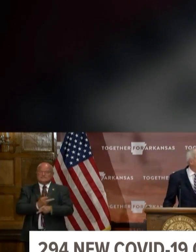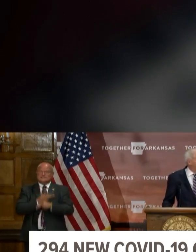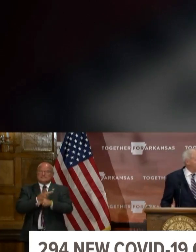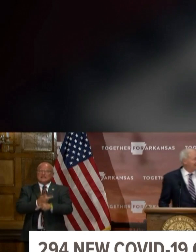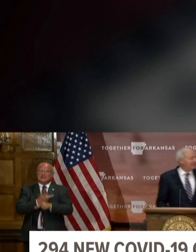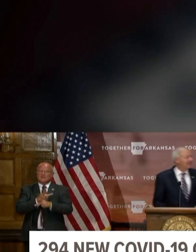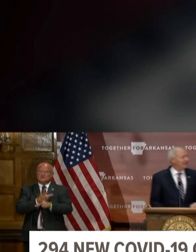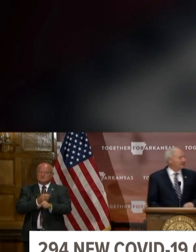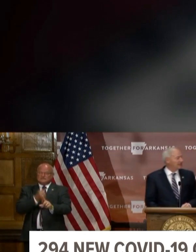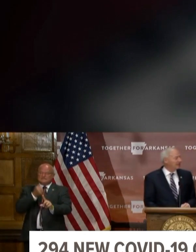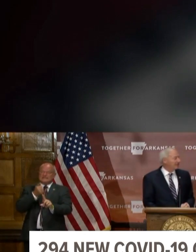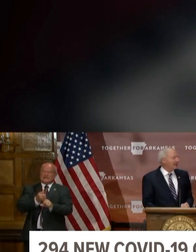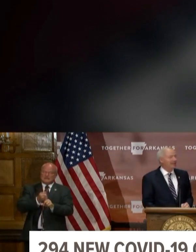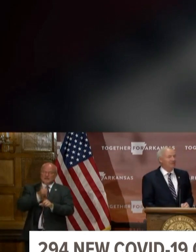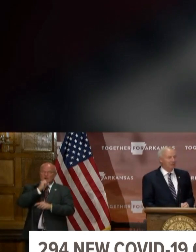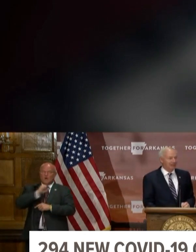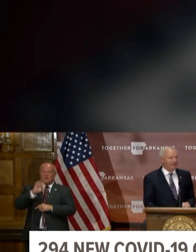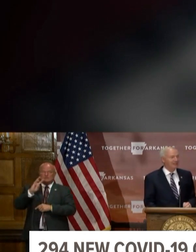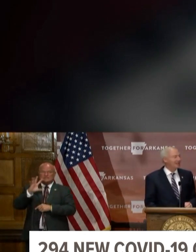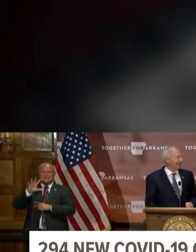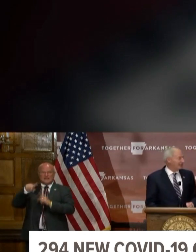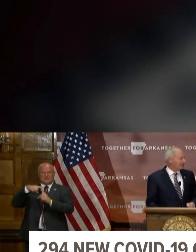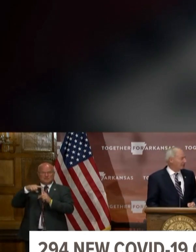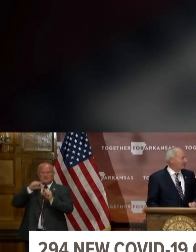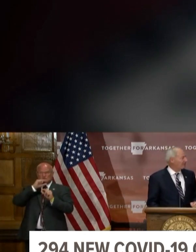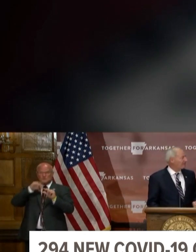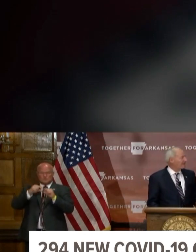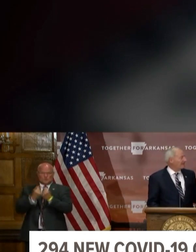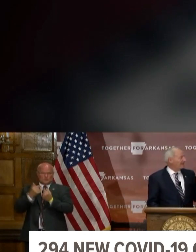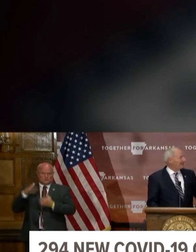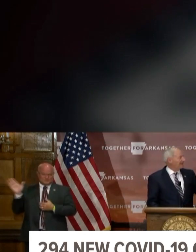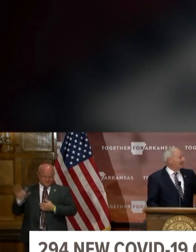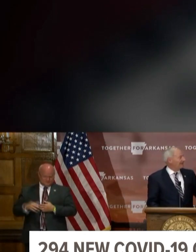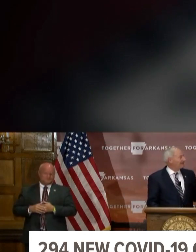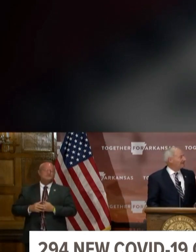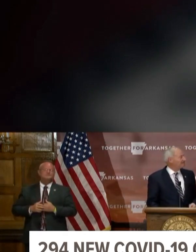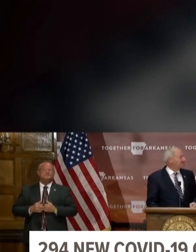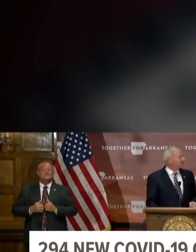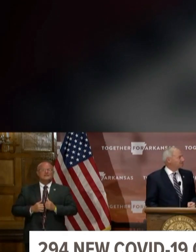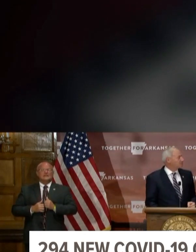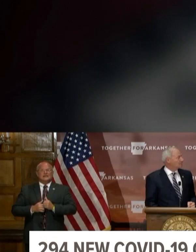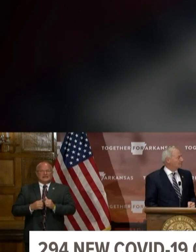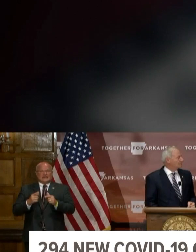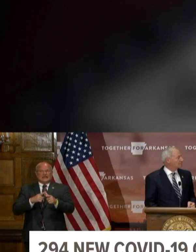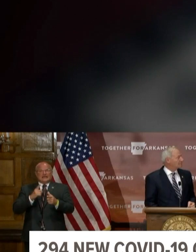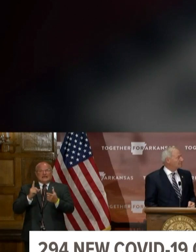they can impact the 65 plus age group. And then